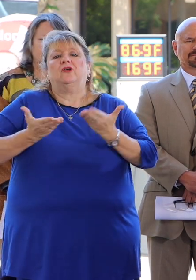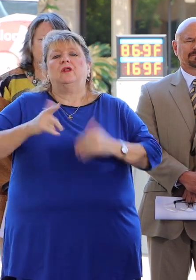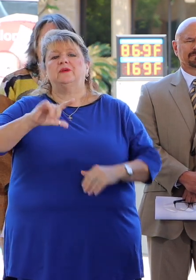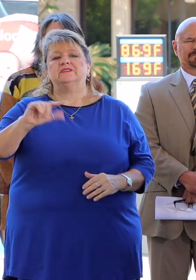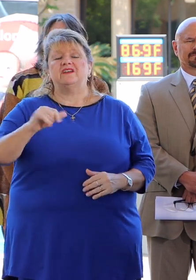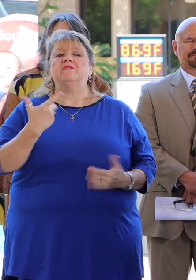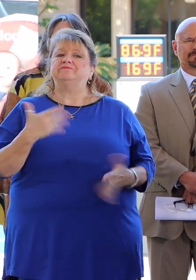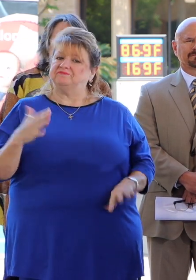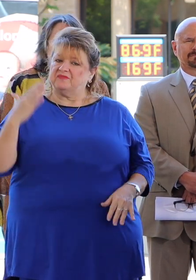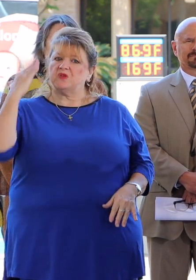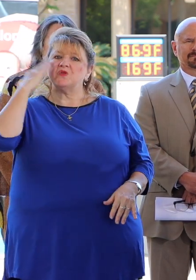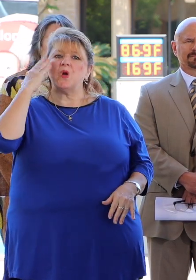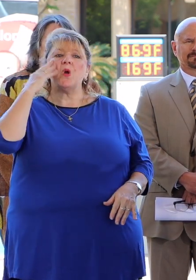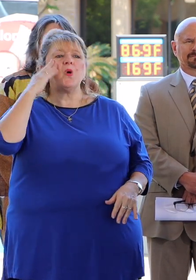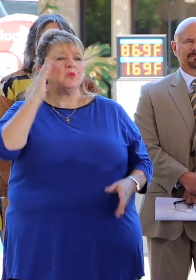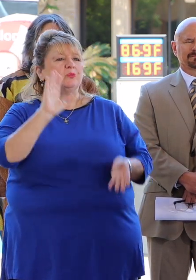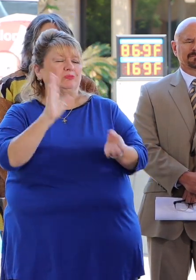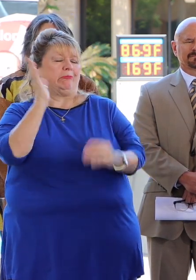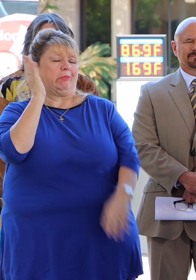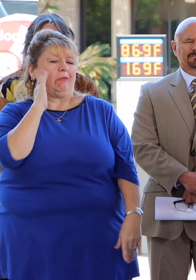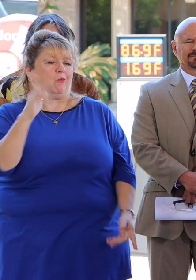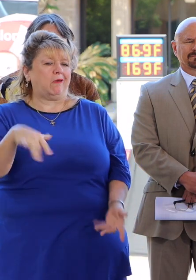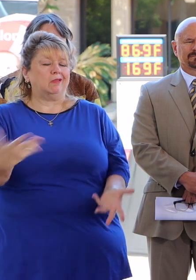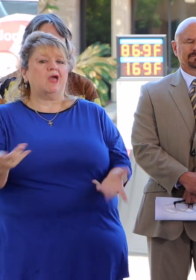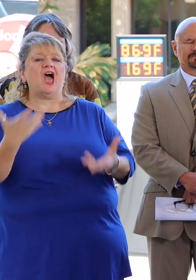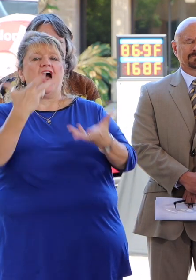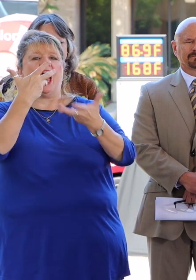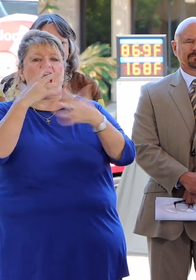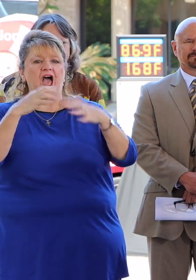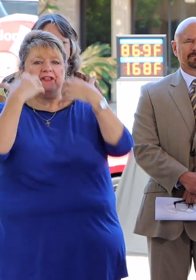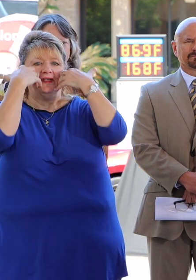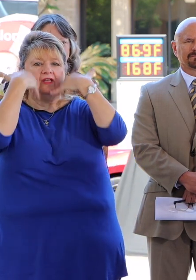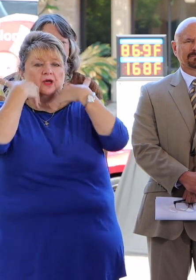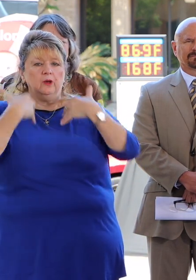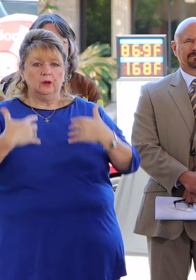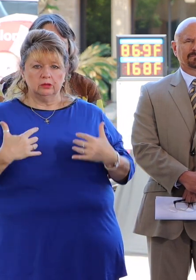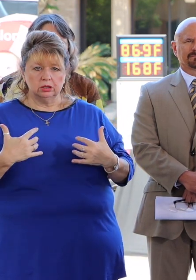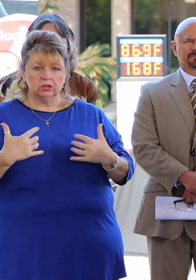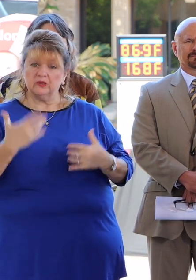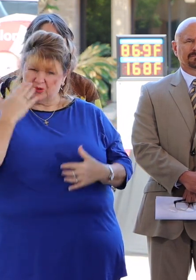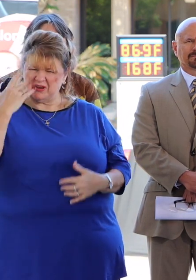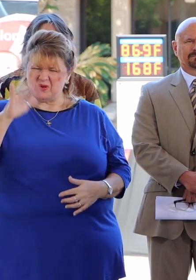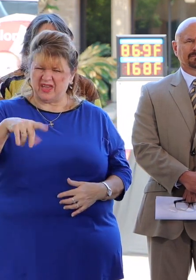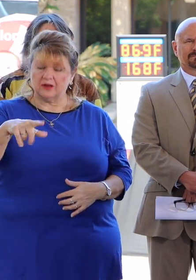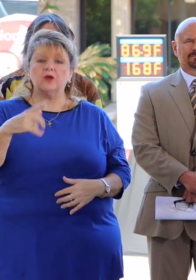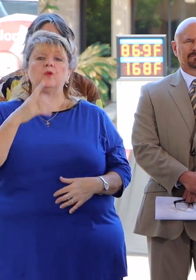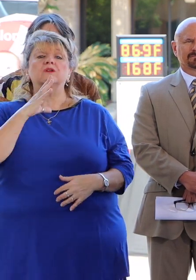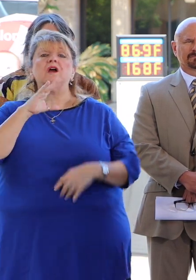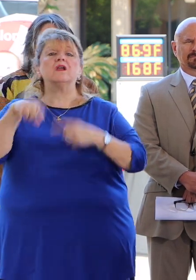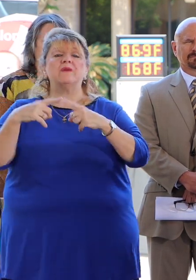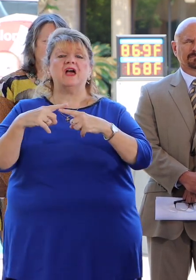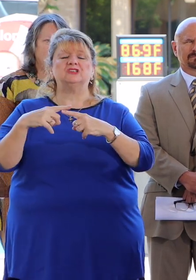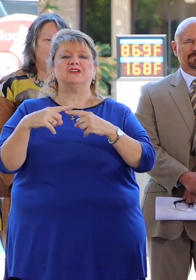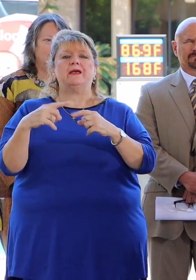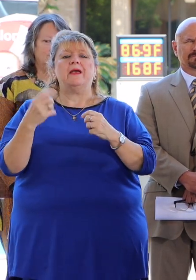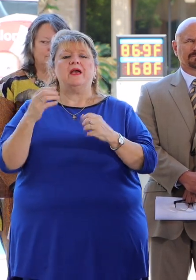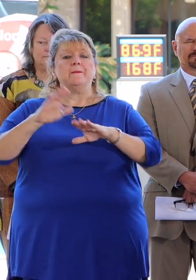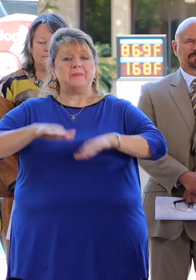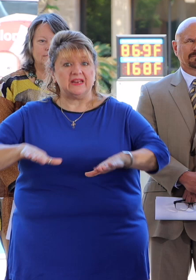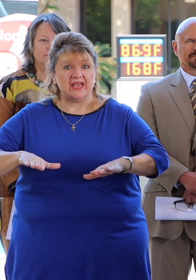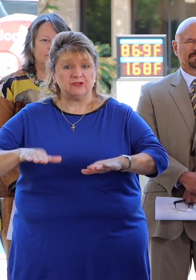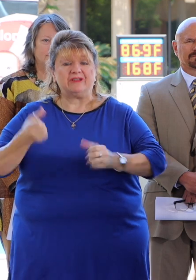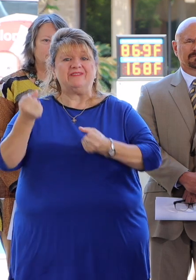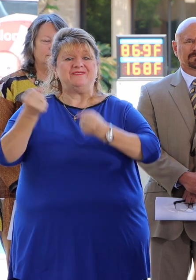it's been known to get a bit hot. We're talking today about pediatric vehicular heatstroke, which is